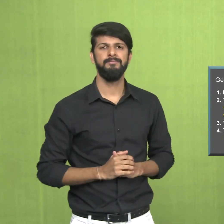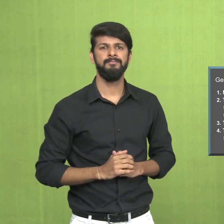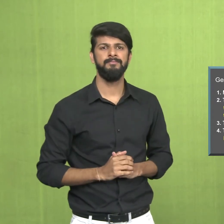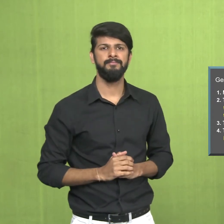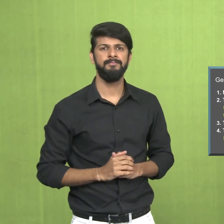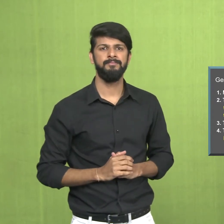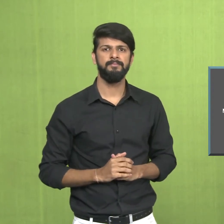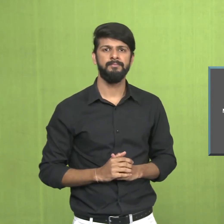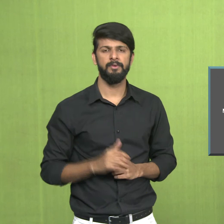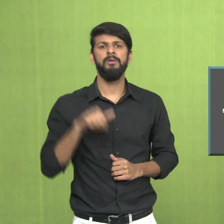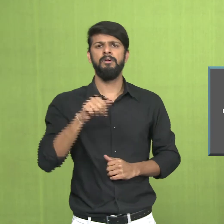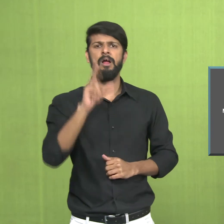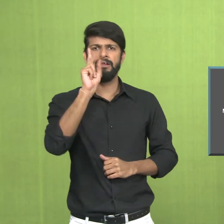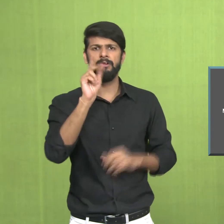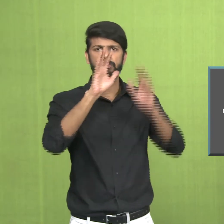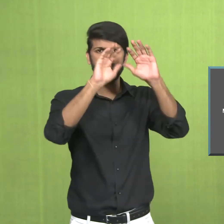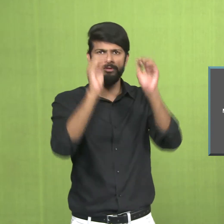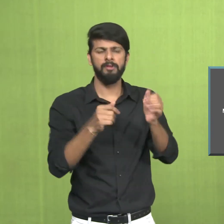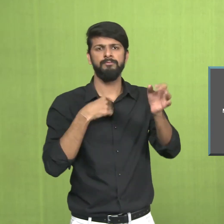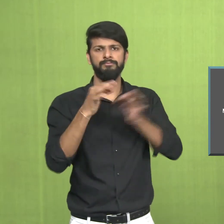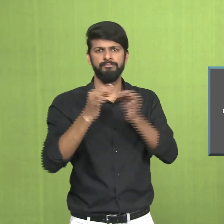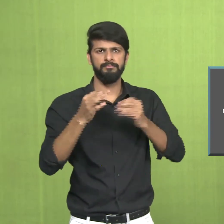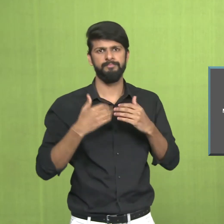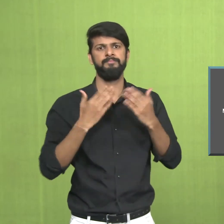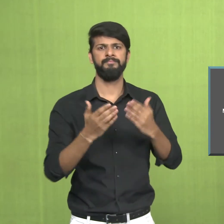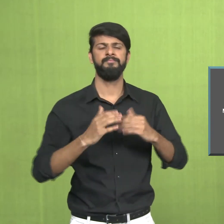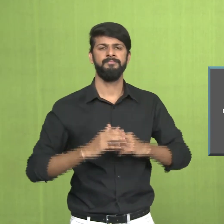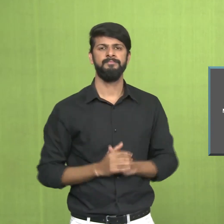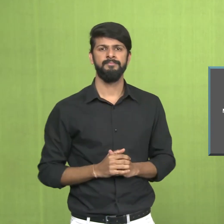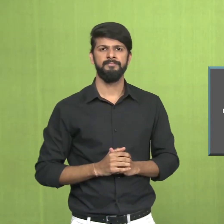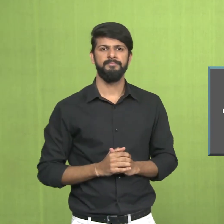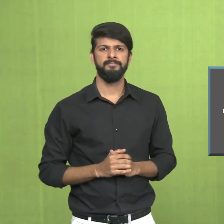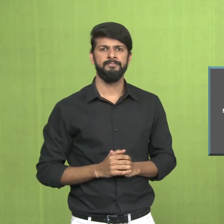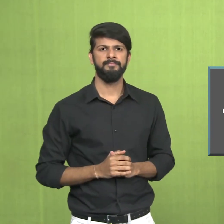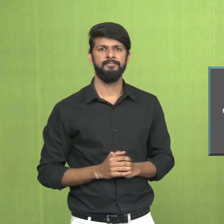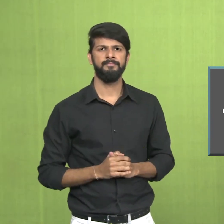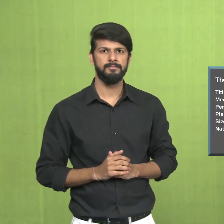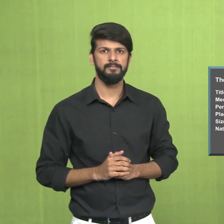people. Now the description for the second sculpture, and let us discuss that.